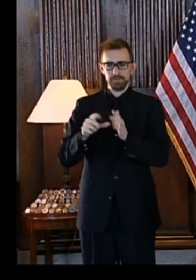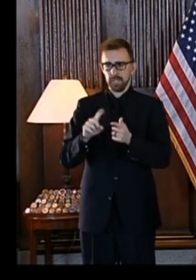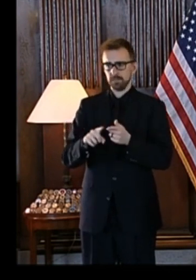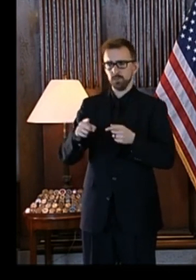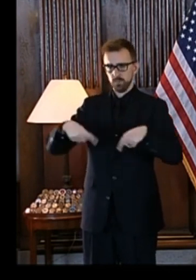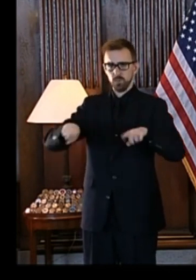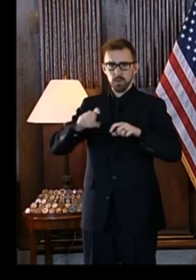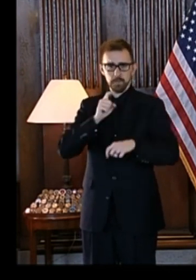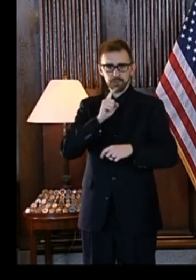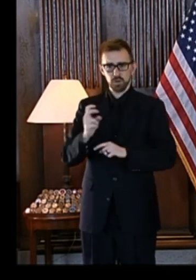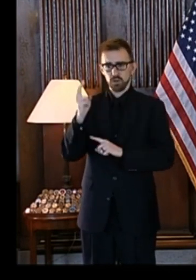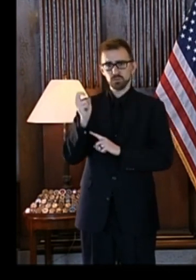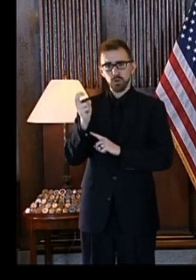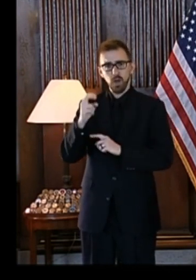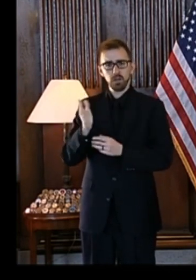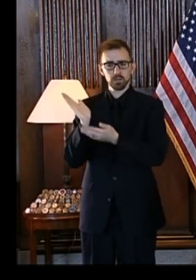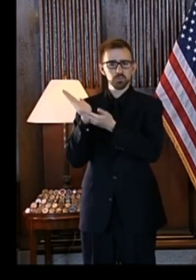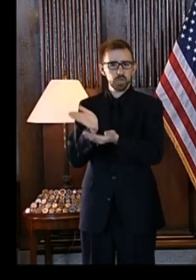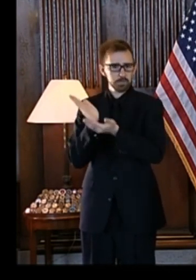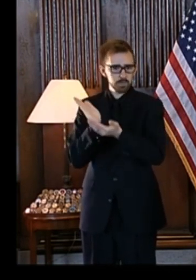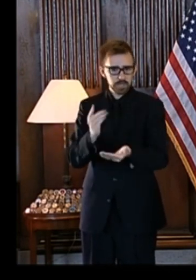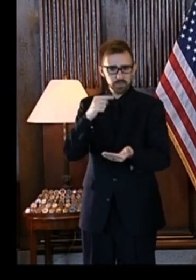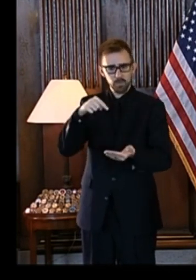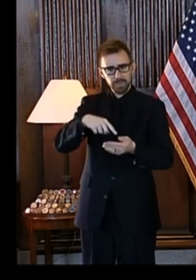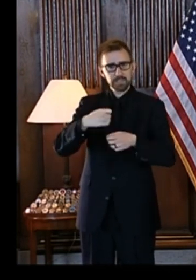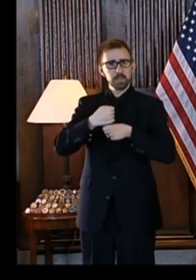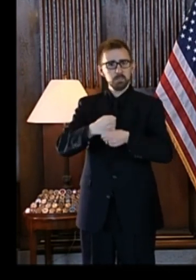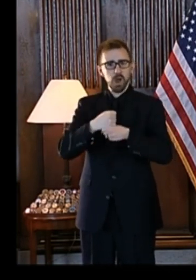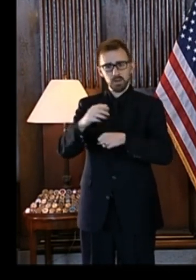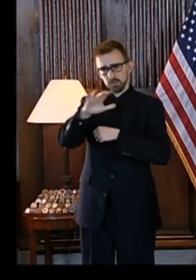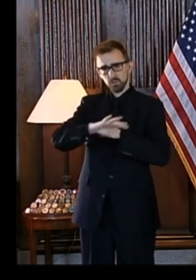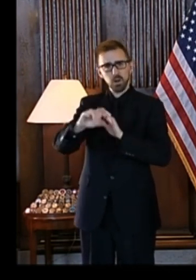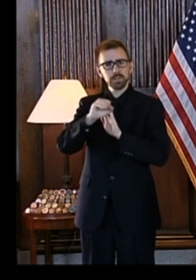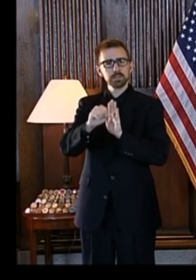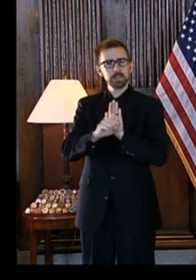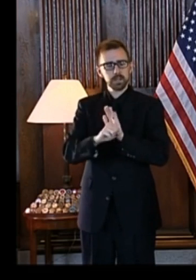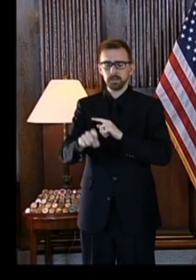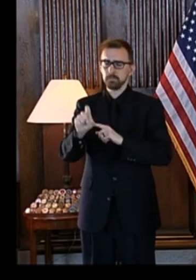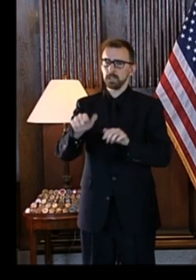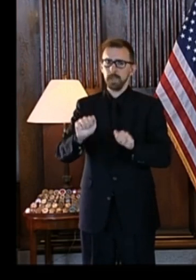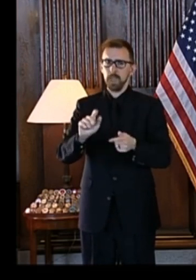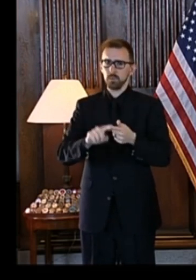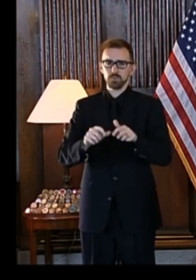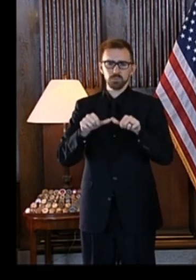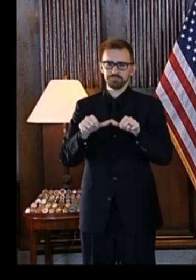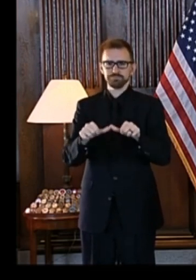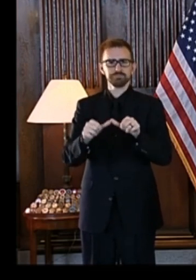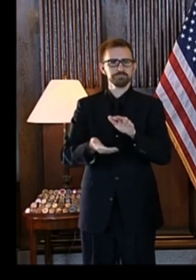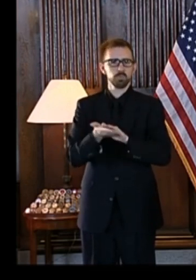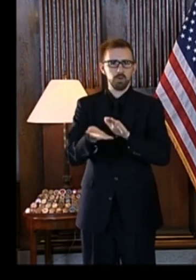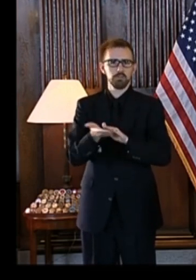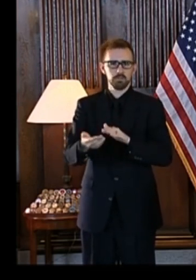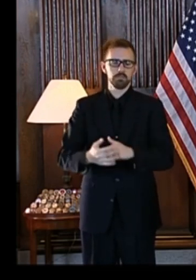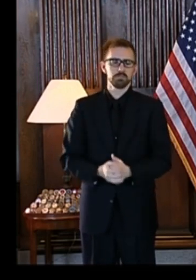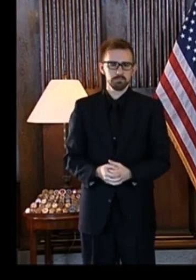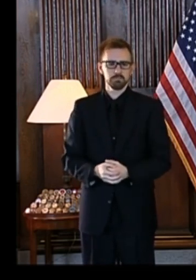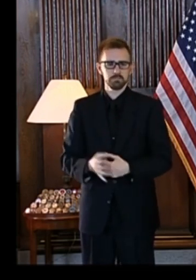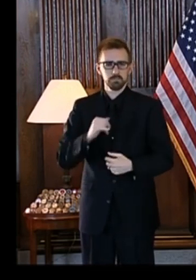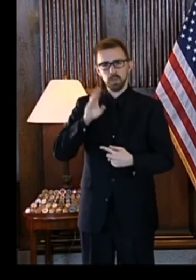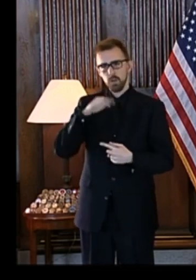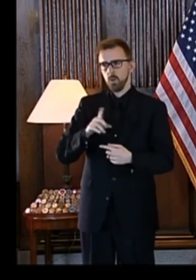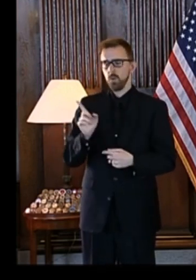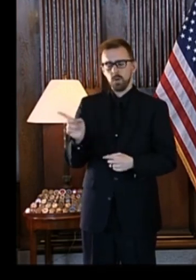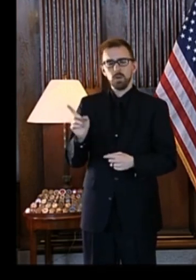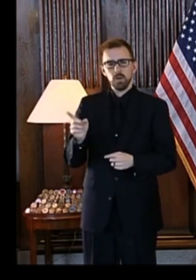to make sure these trucks and this transportation for this product throughout Missouri has got to be able to run. And to the point where I know he's